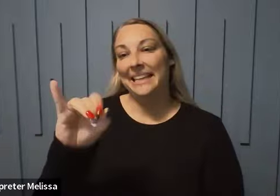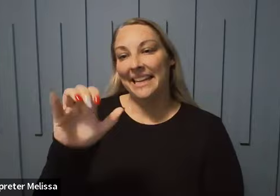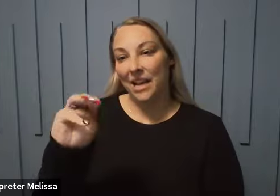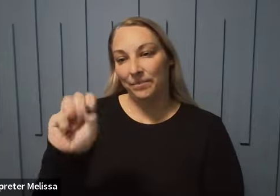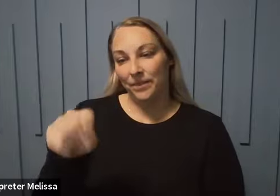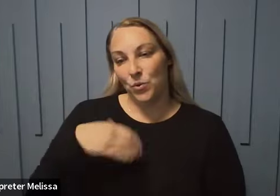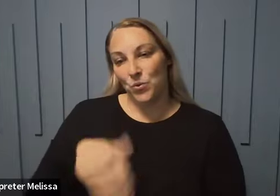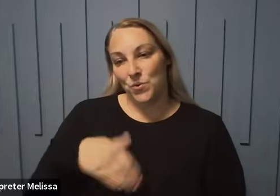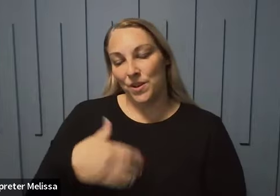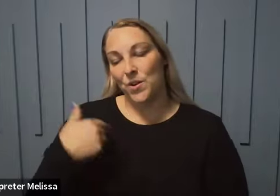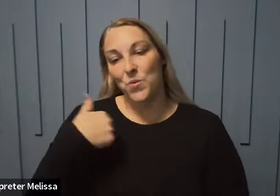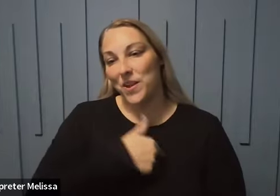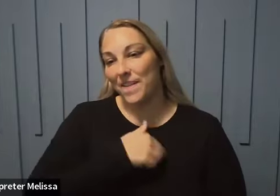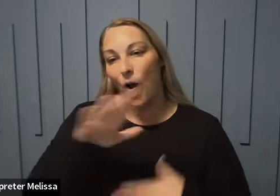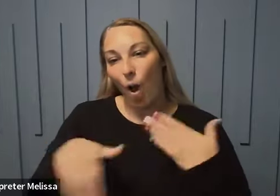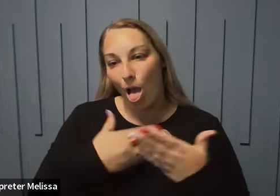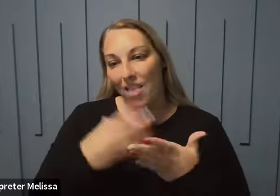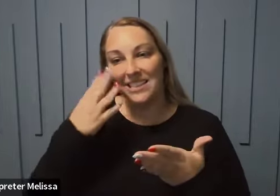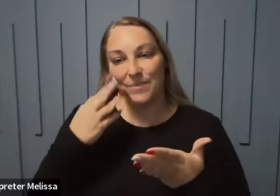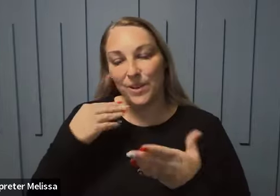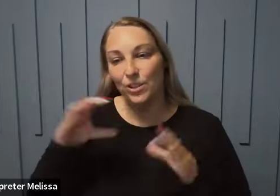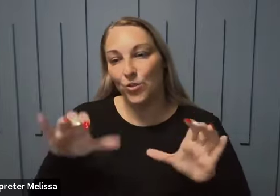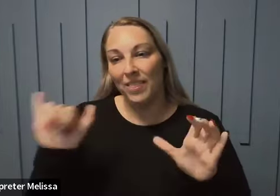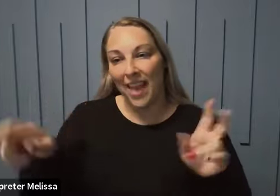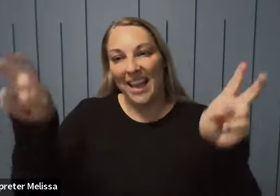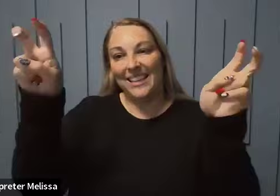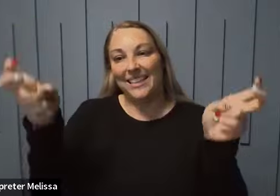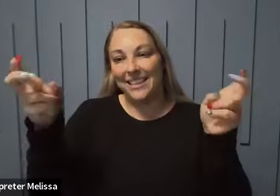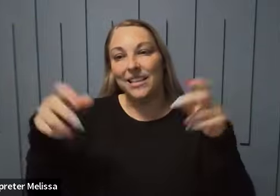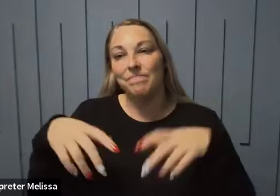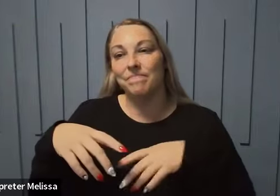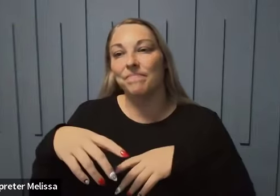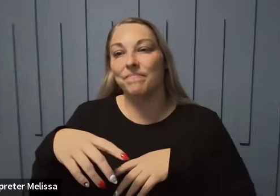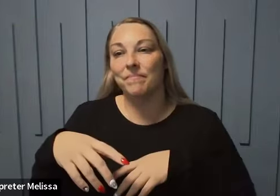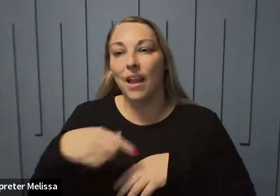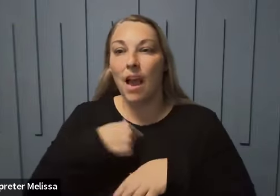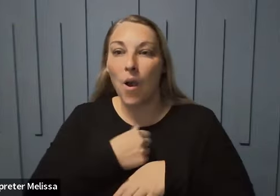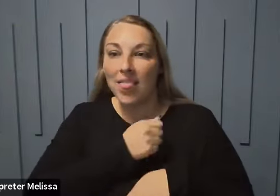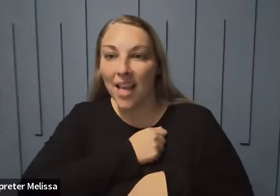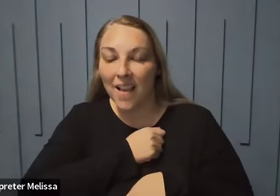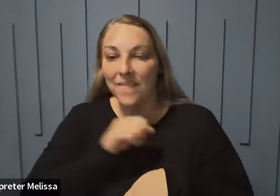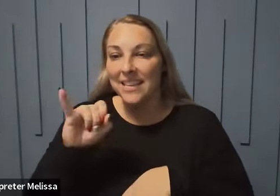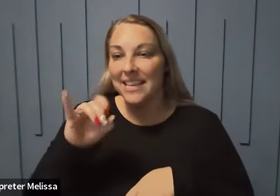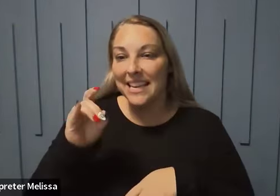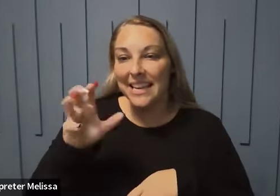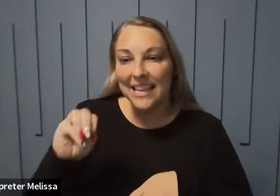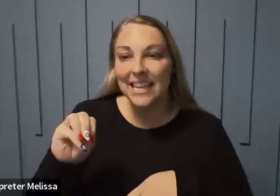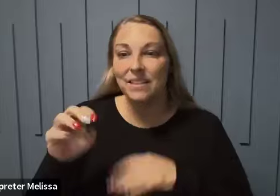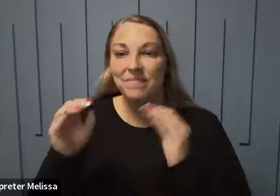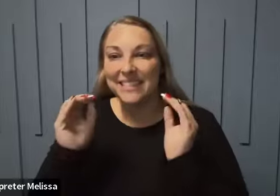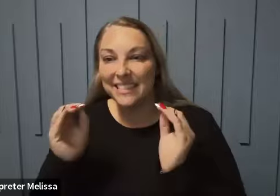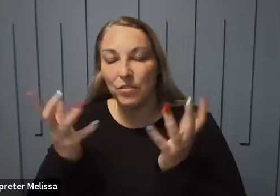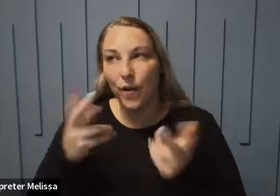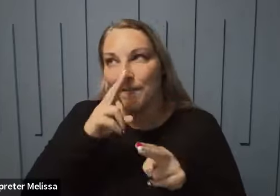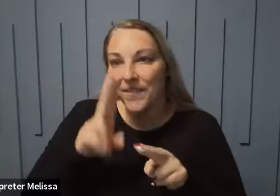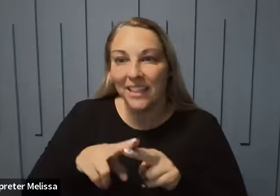all done the idiom unit, right? Like everyone, I remember being in college and thinking like, I love that I'm going to teach idioms. It's so